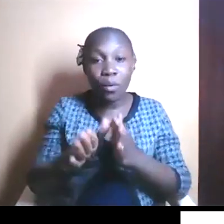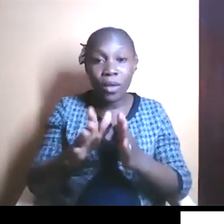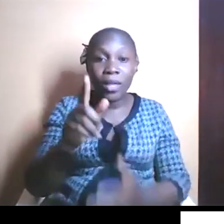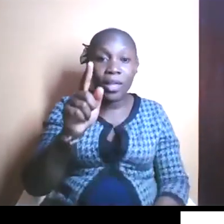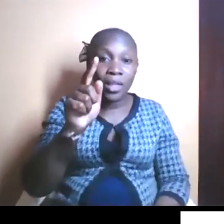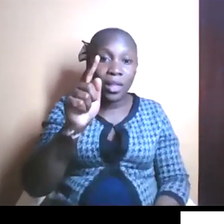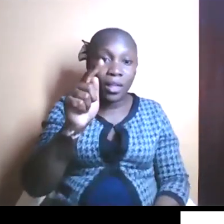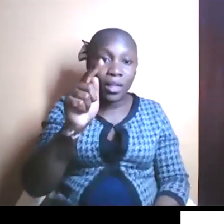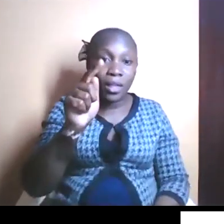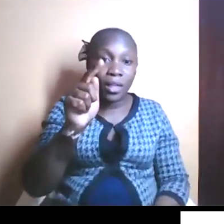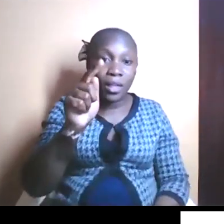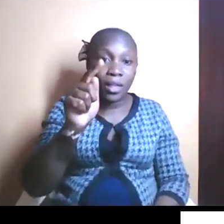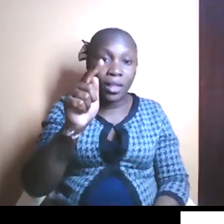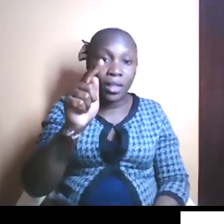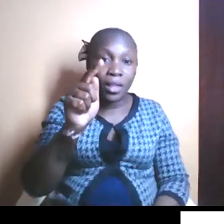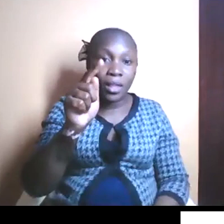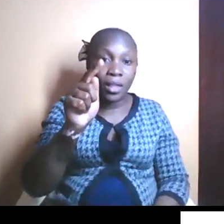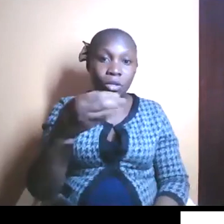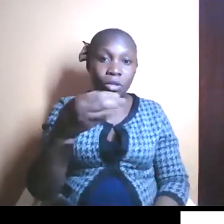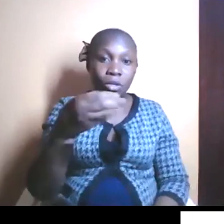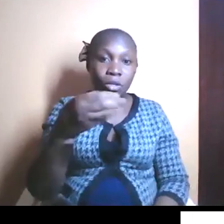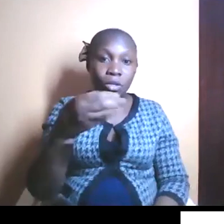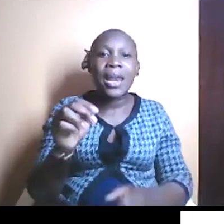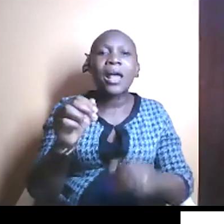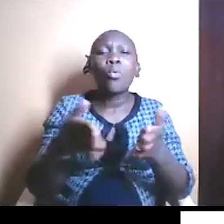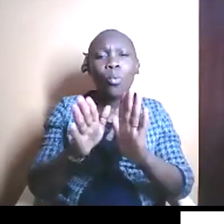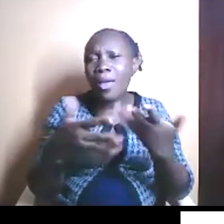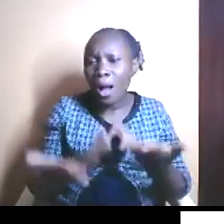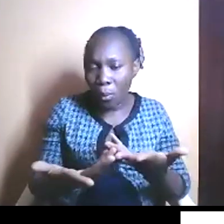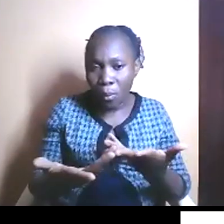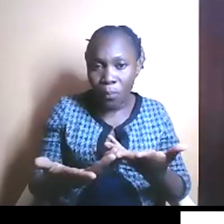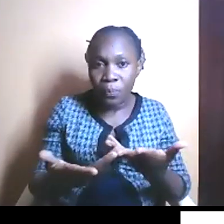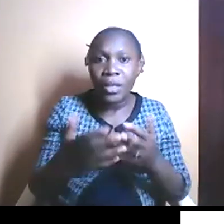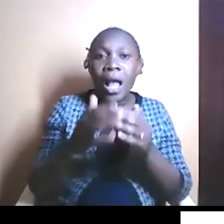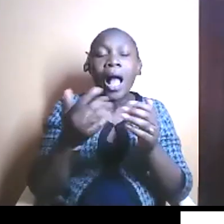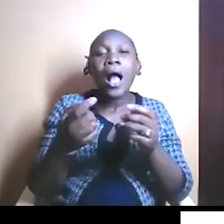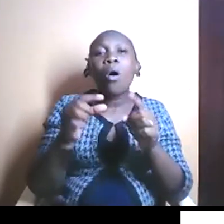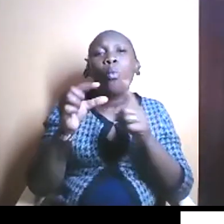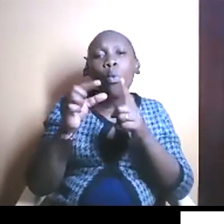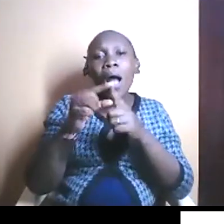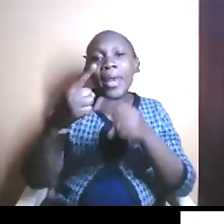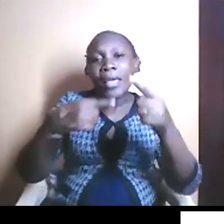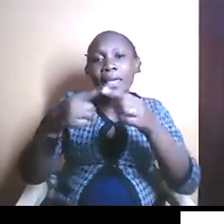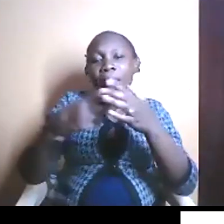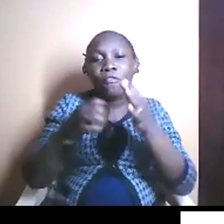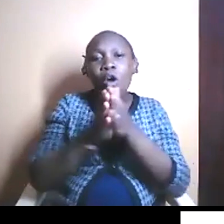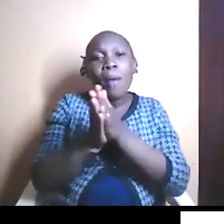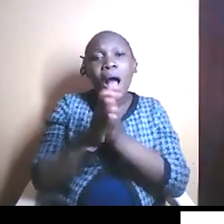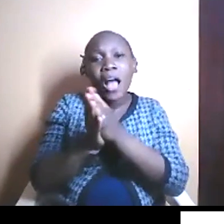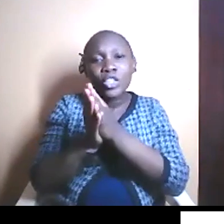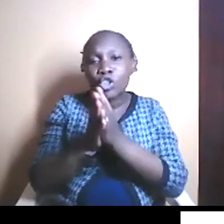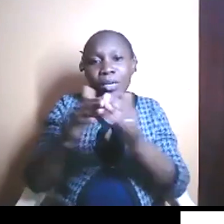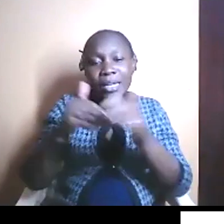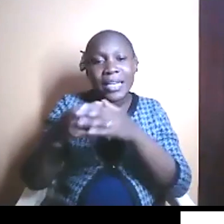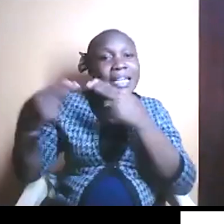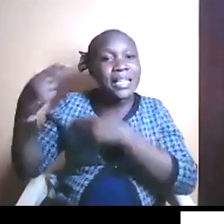a hostage situation. This word came from a story in history in Stockholm,